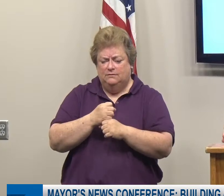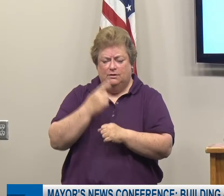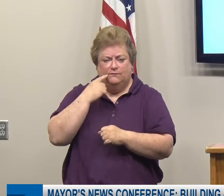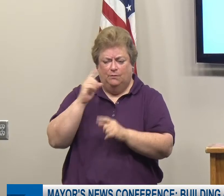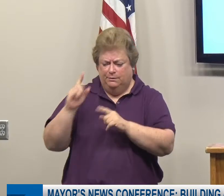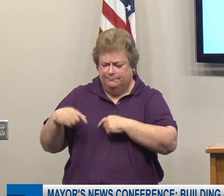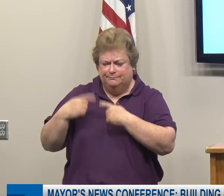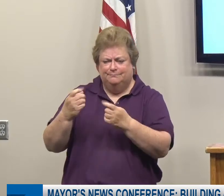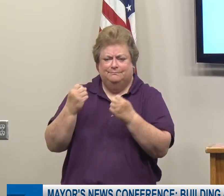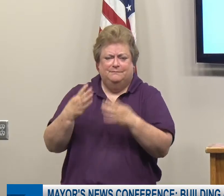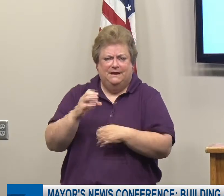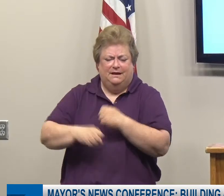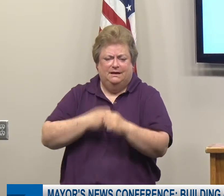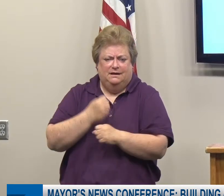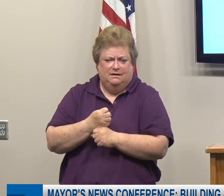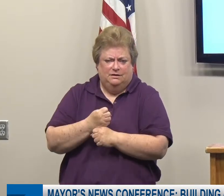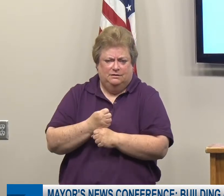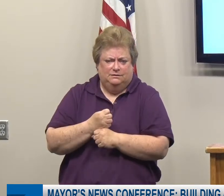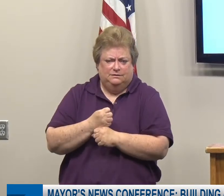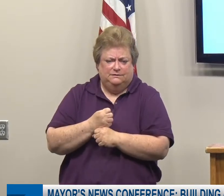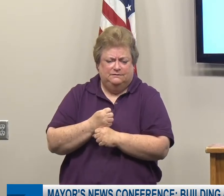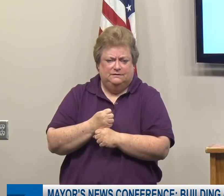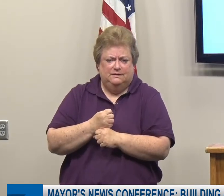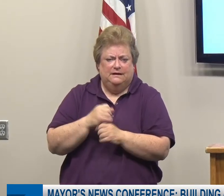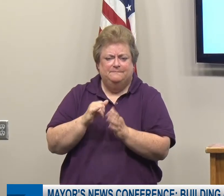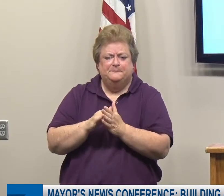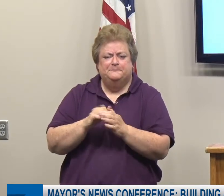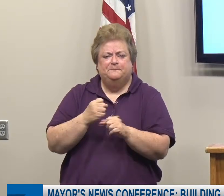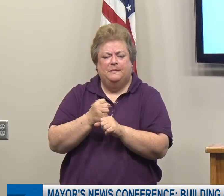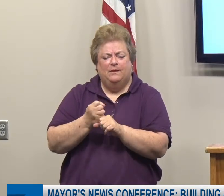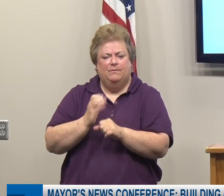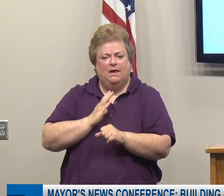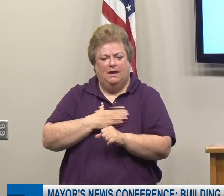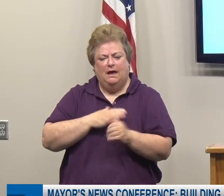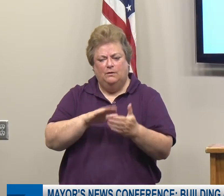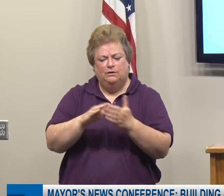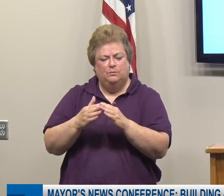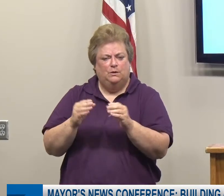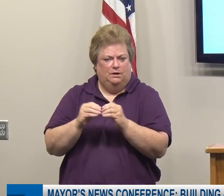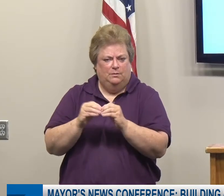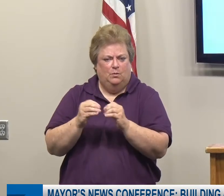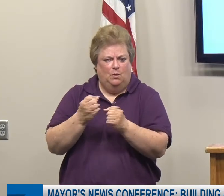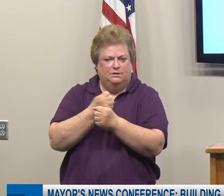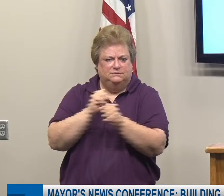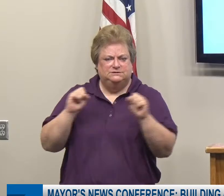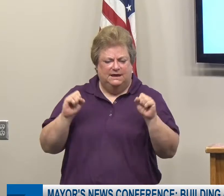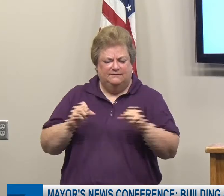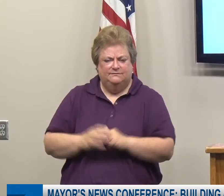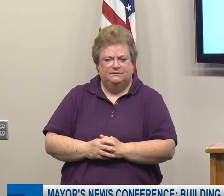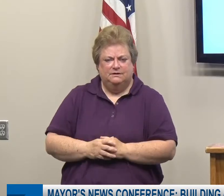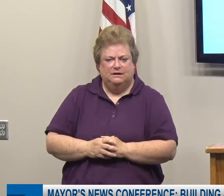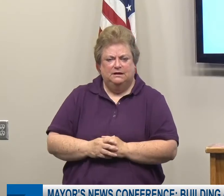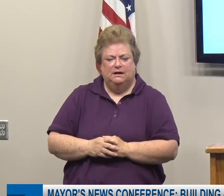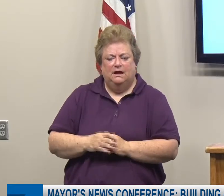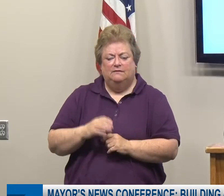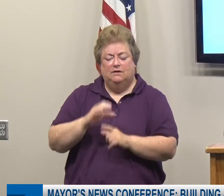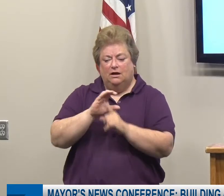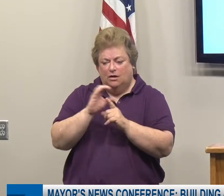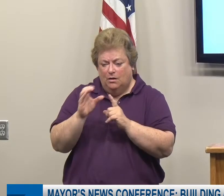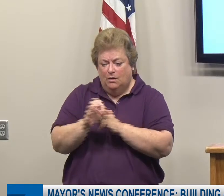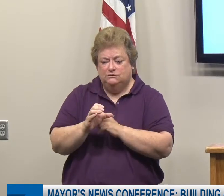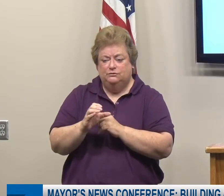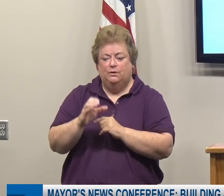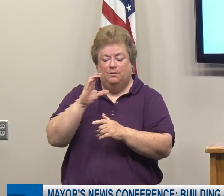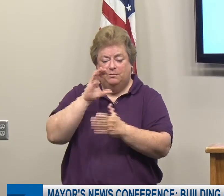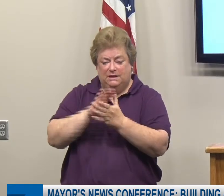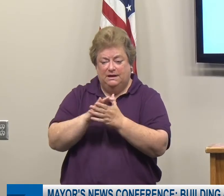many years that make our community safer. There is a firm cultural belief